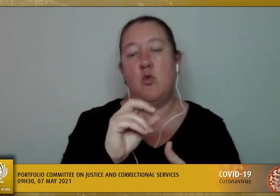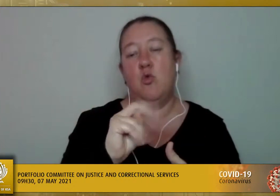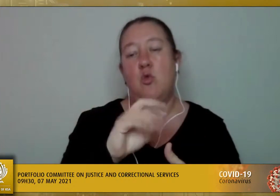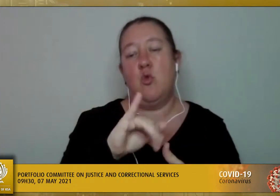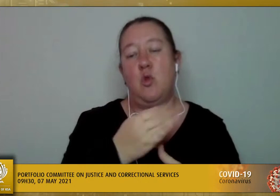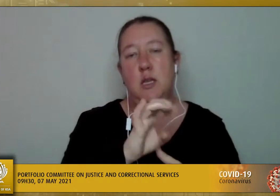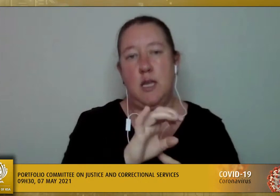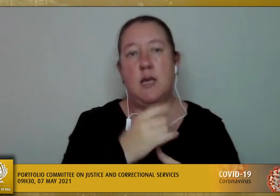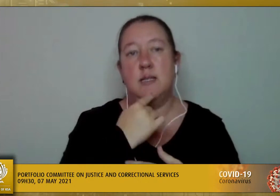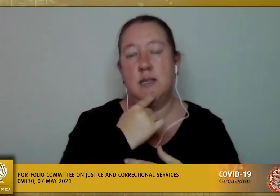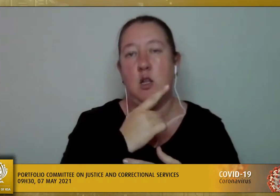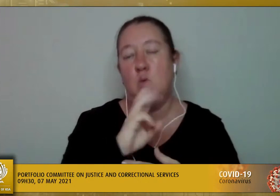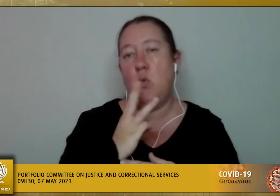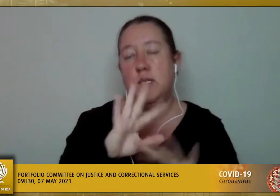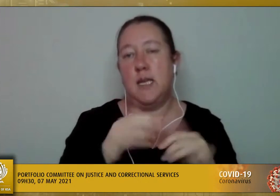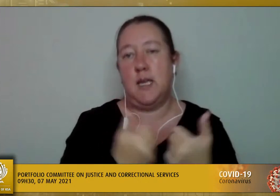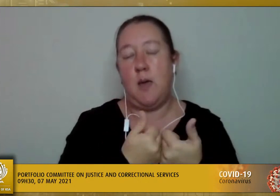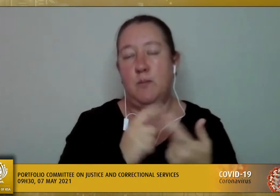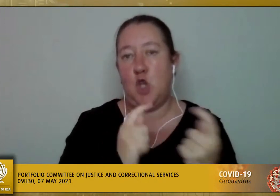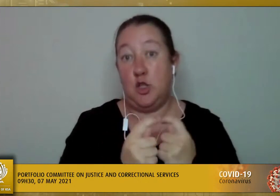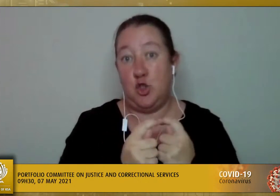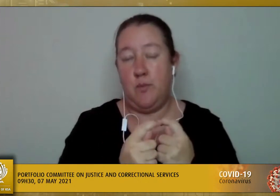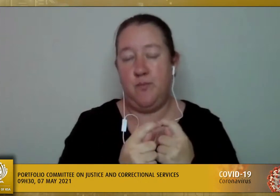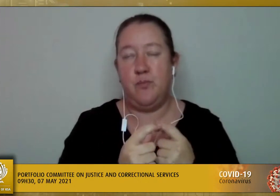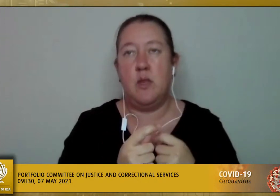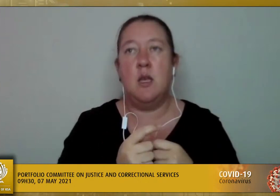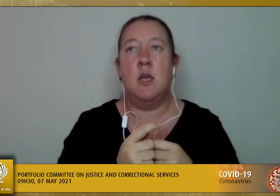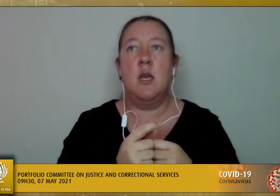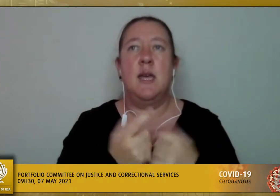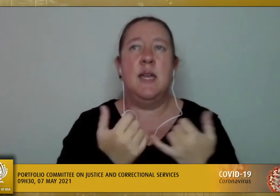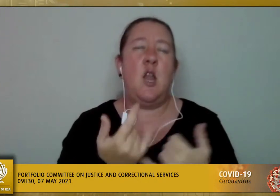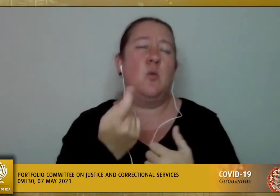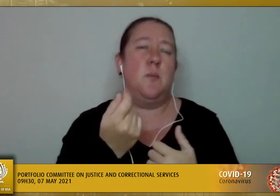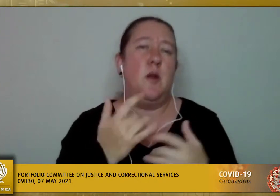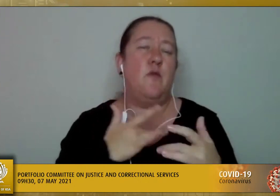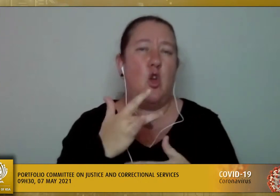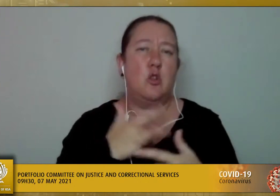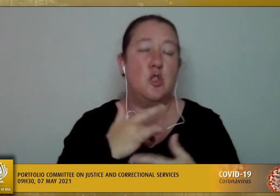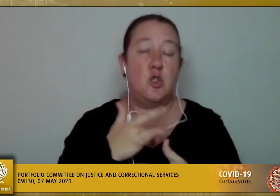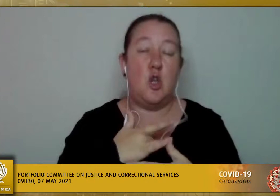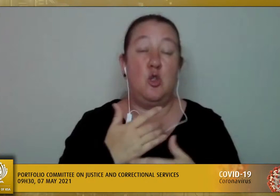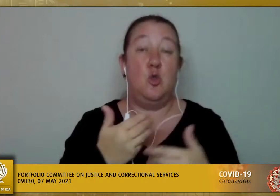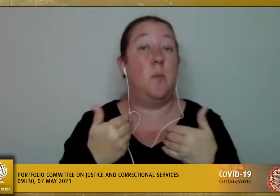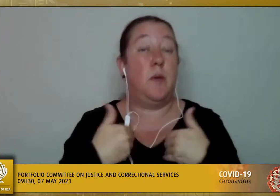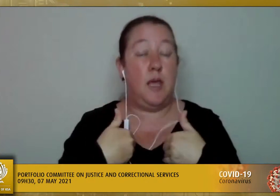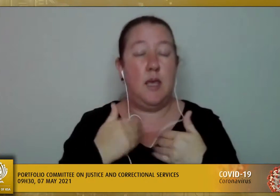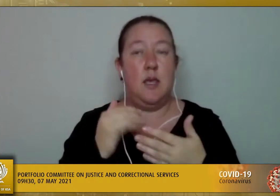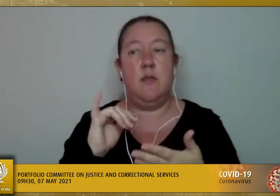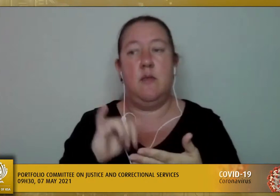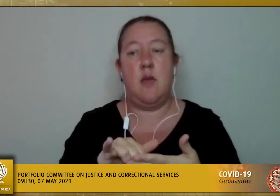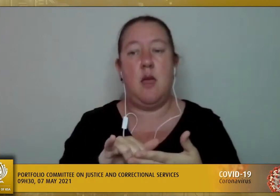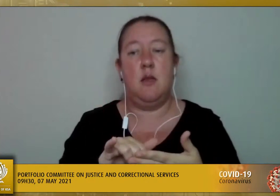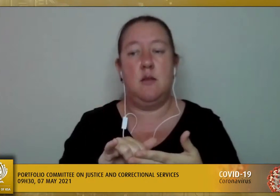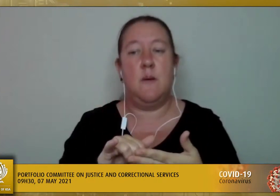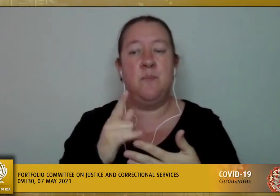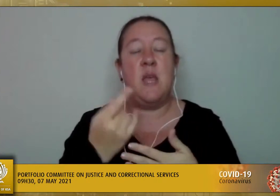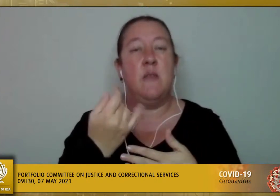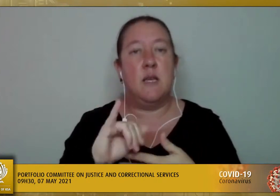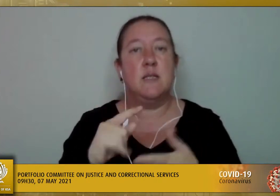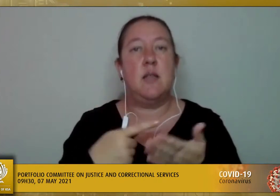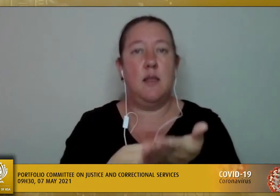was a game changer not it's a bit of a concern to me that there's still a